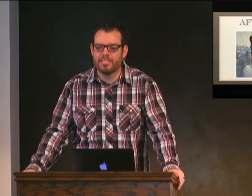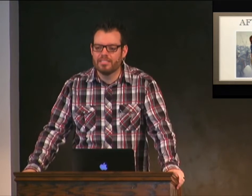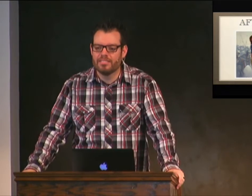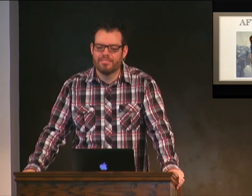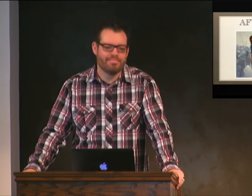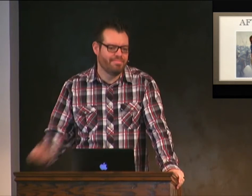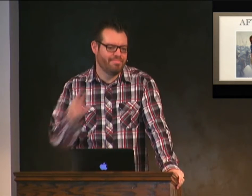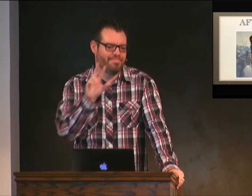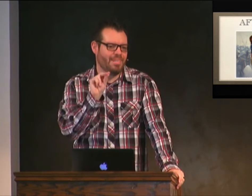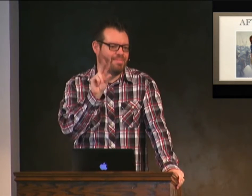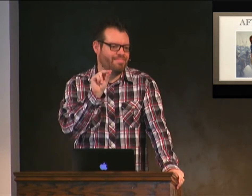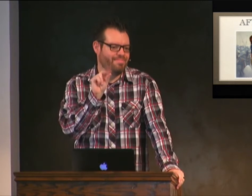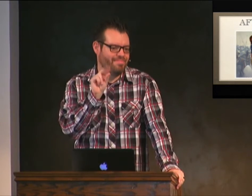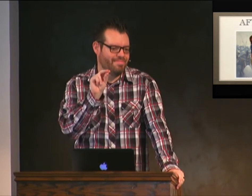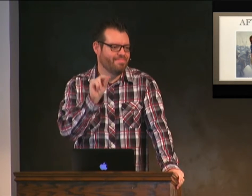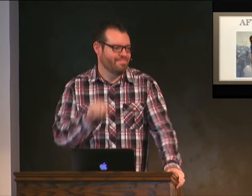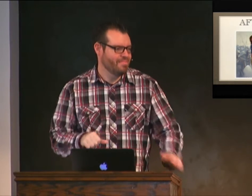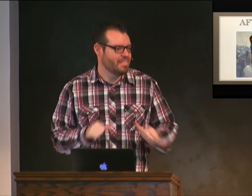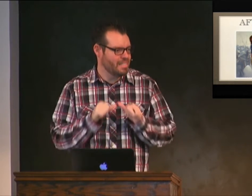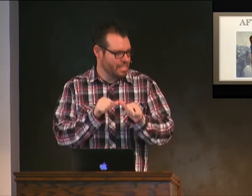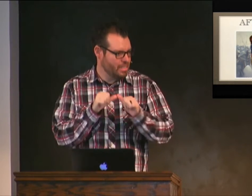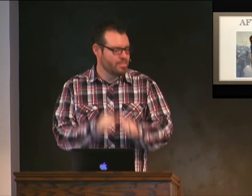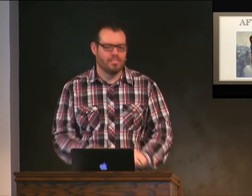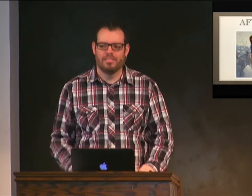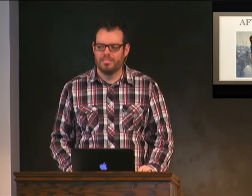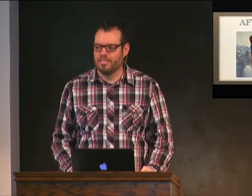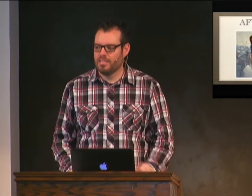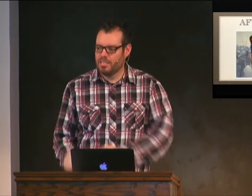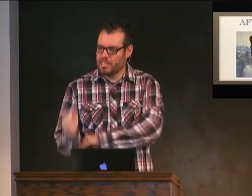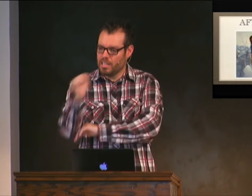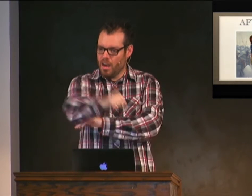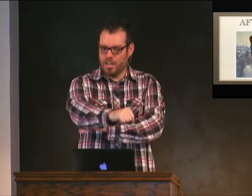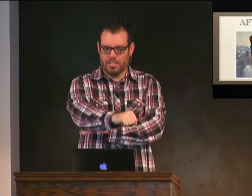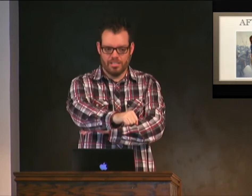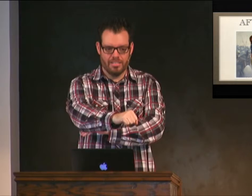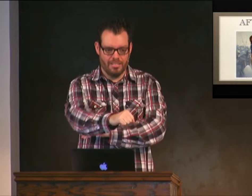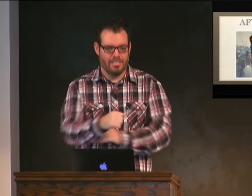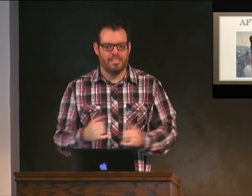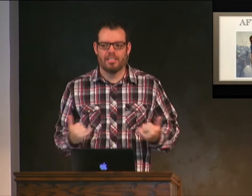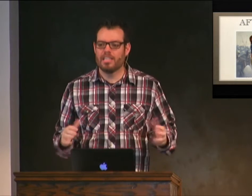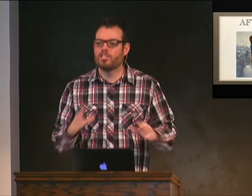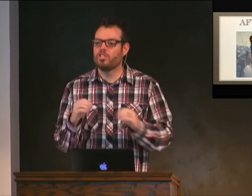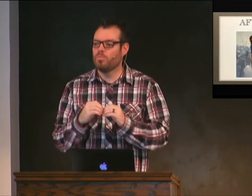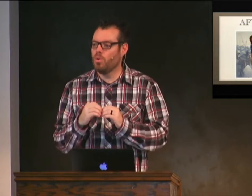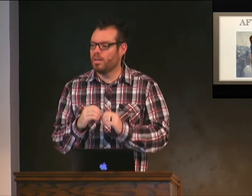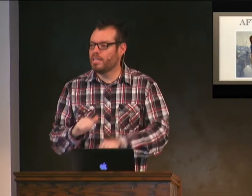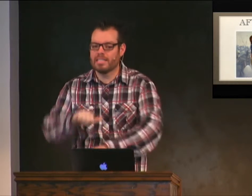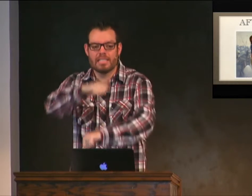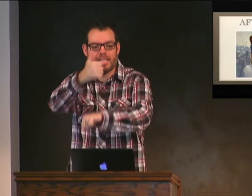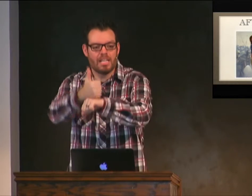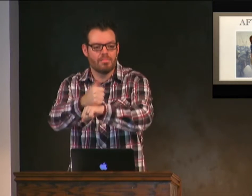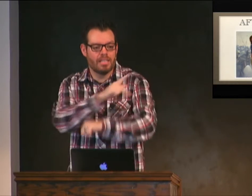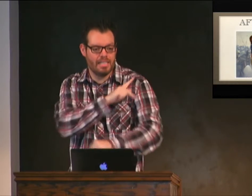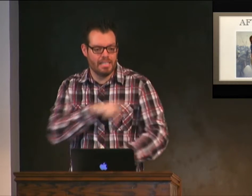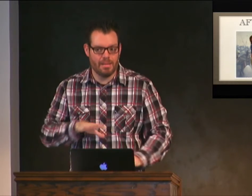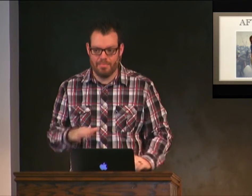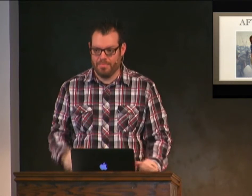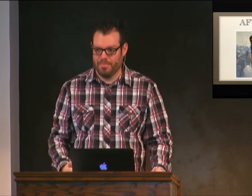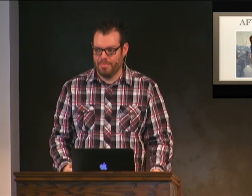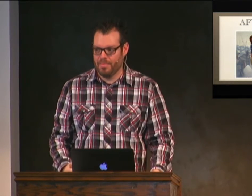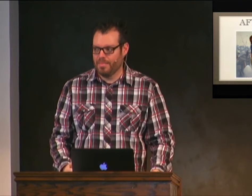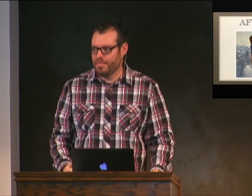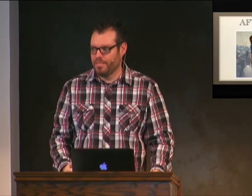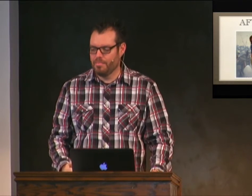finished? No. Continue. He conquered. He has to do more. He has to set up the